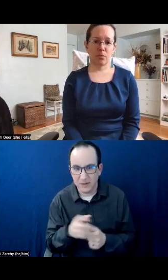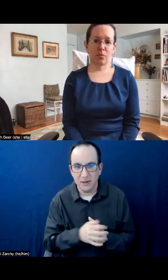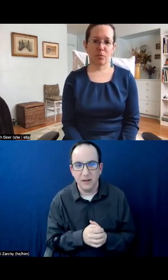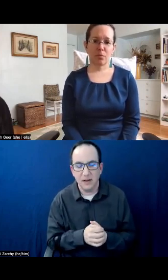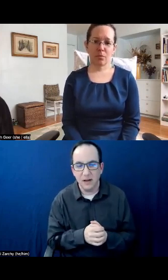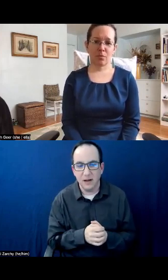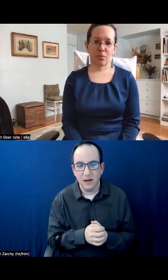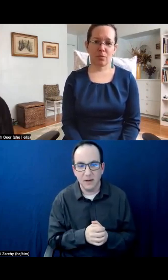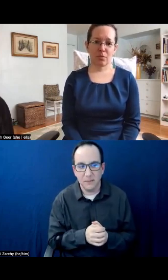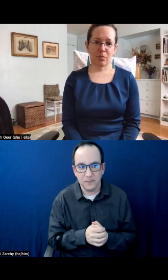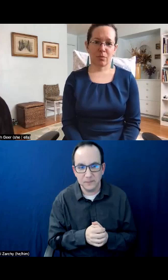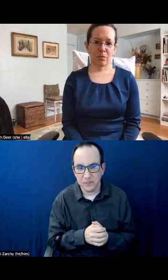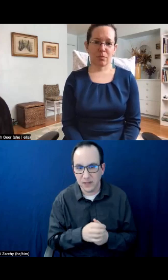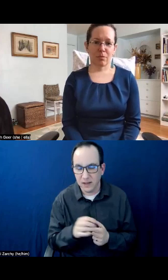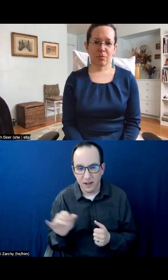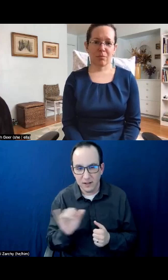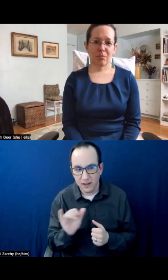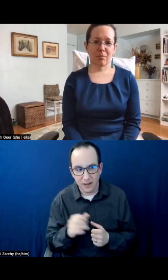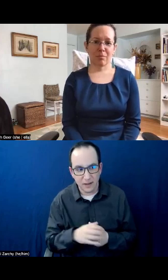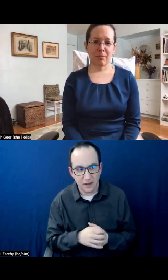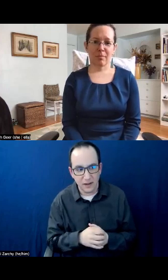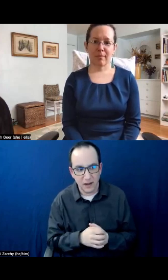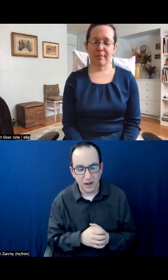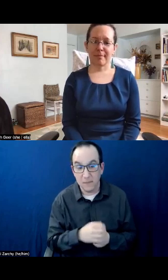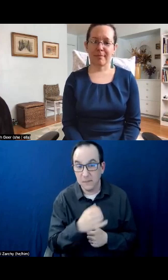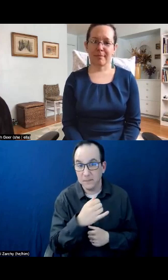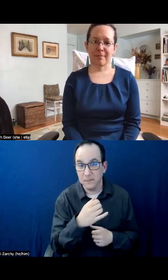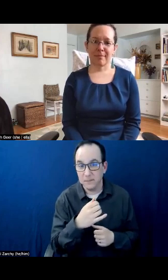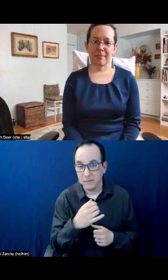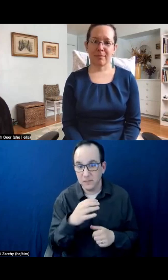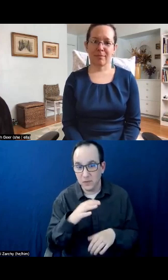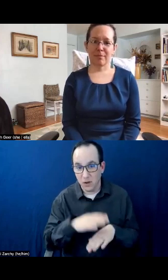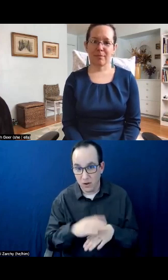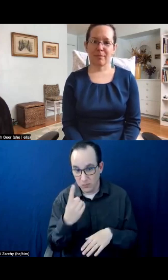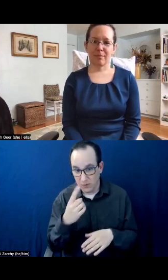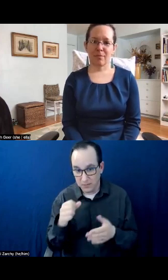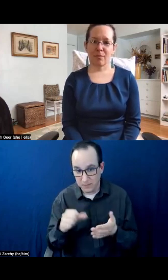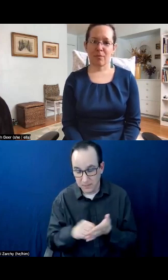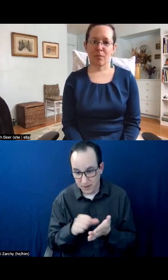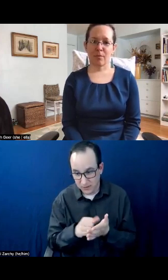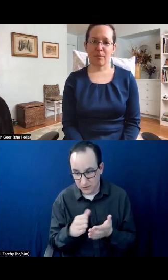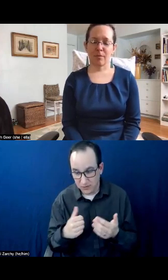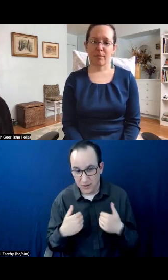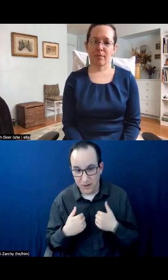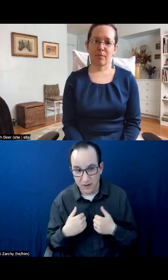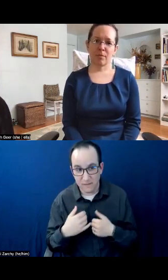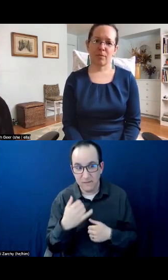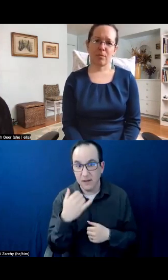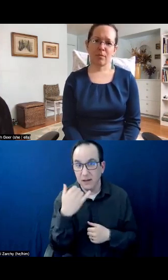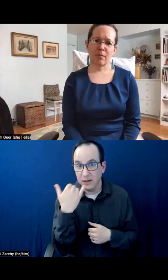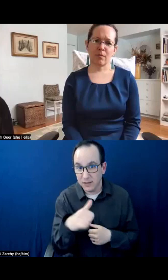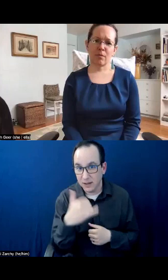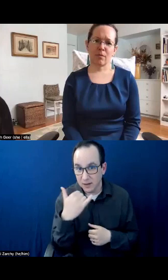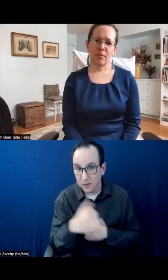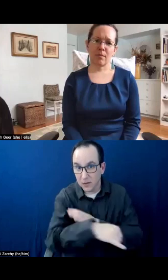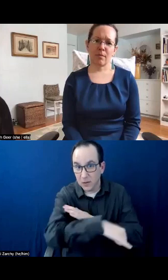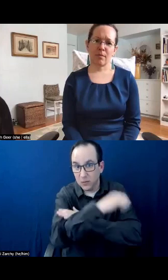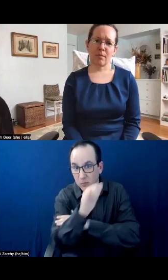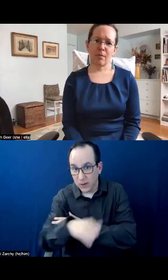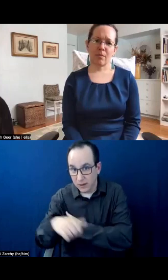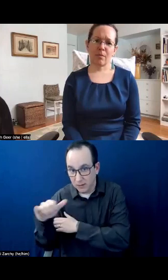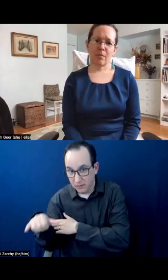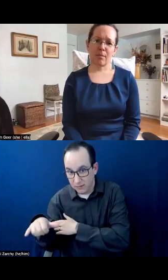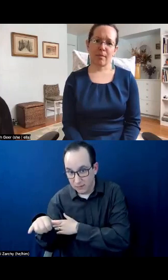Where the hand shape is used over and over again and used the same to show rhyming. So on one page it